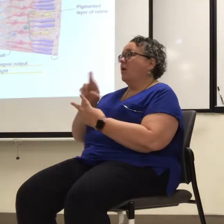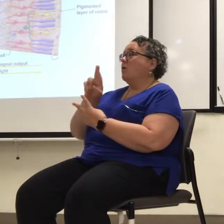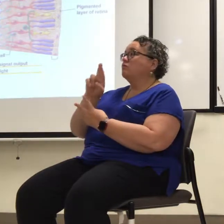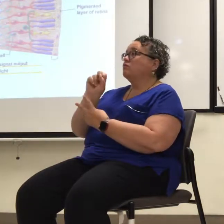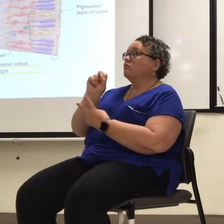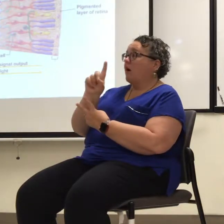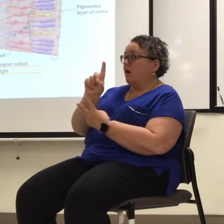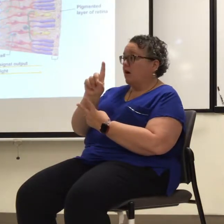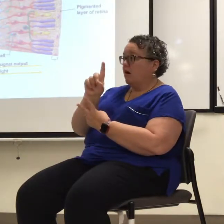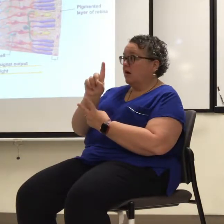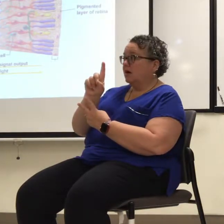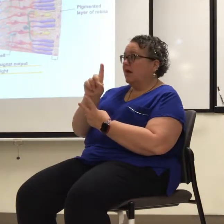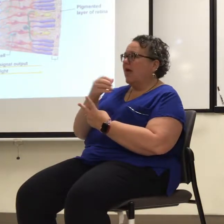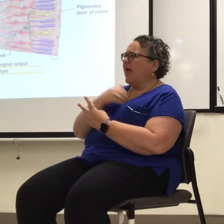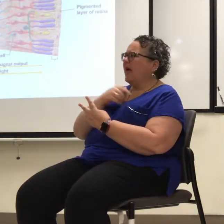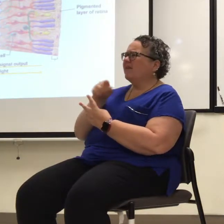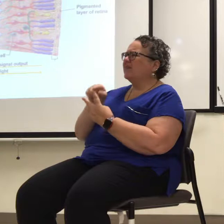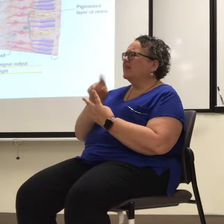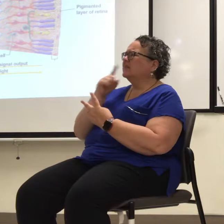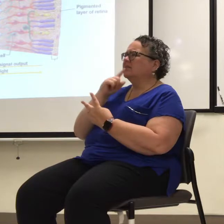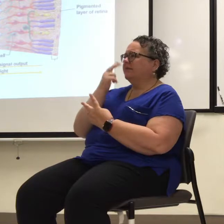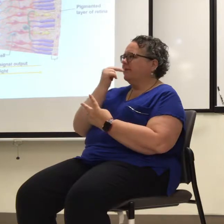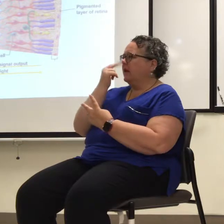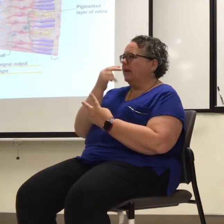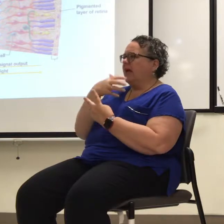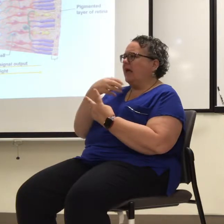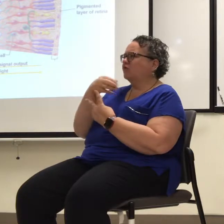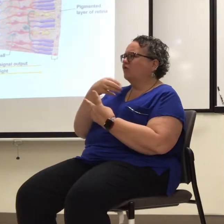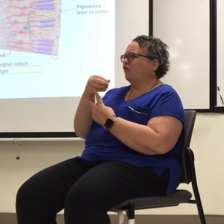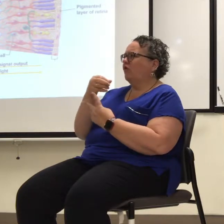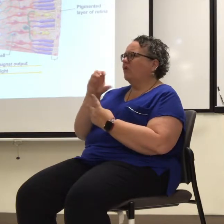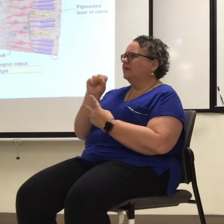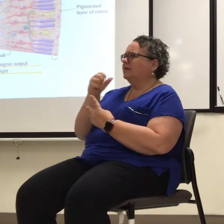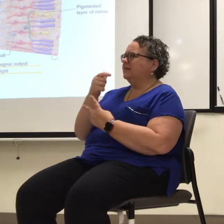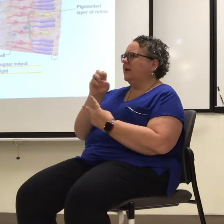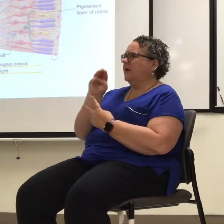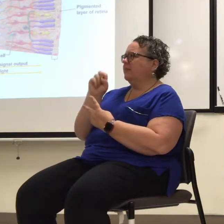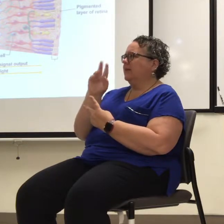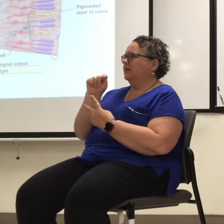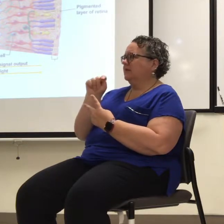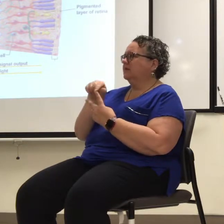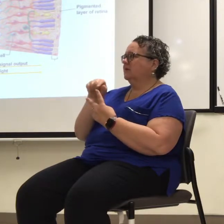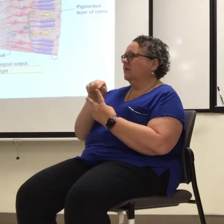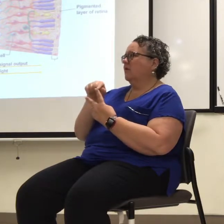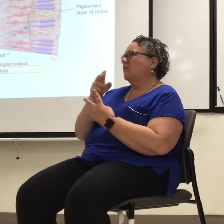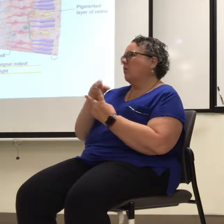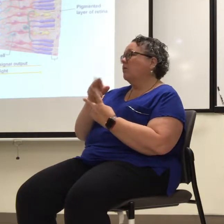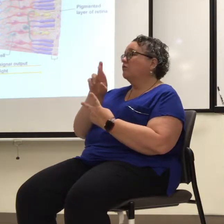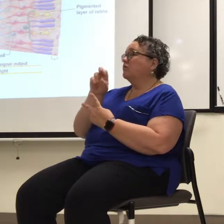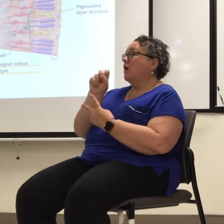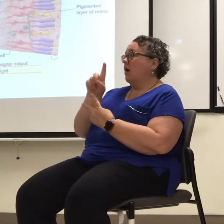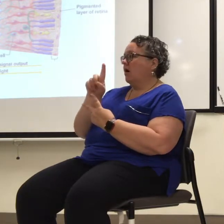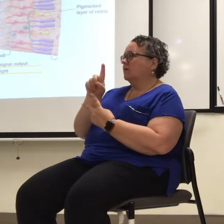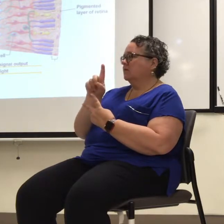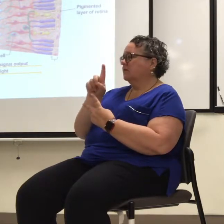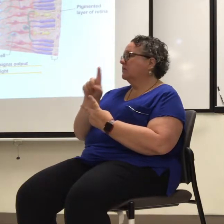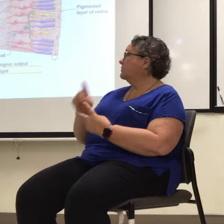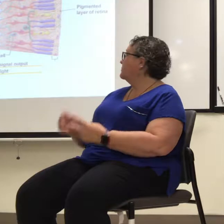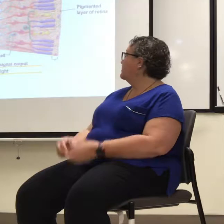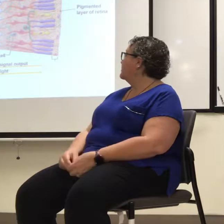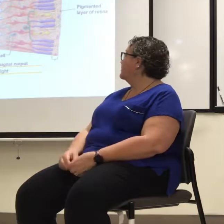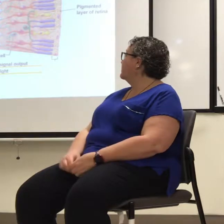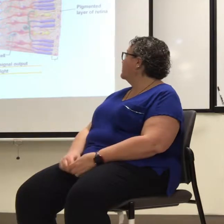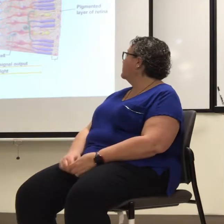Rods have this funny external segment, what are called rods. It's a body.